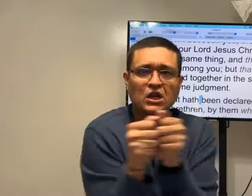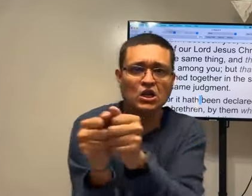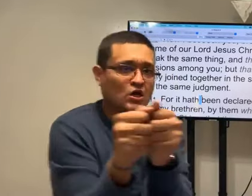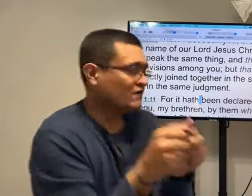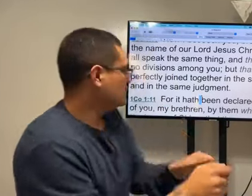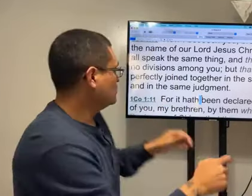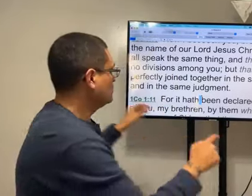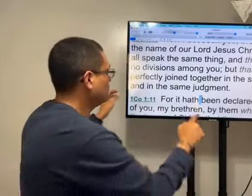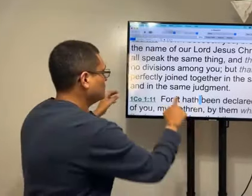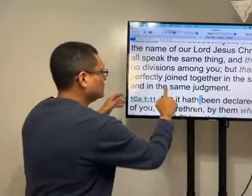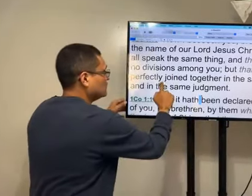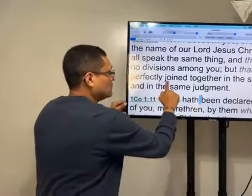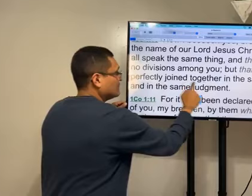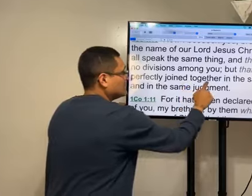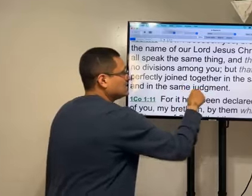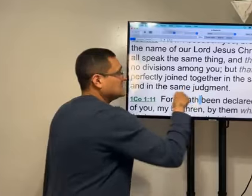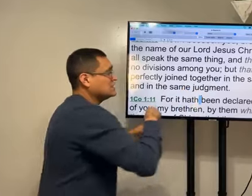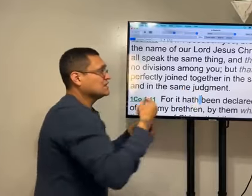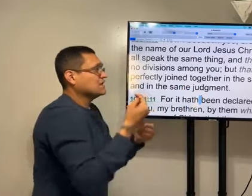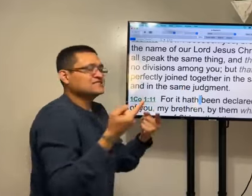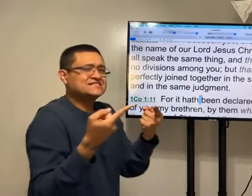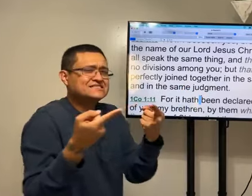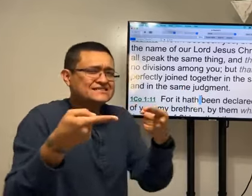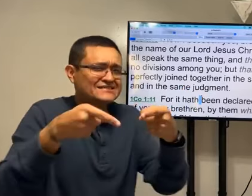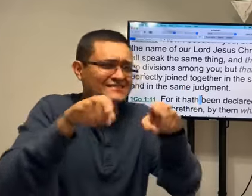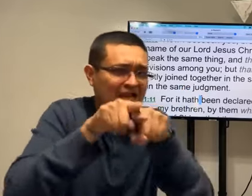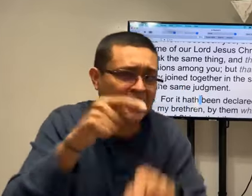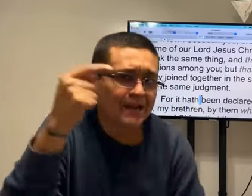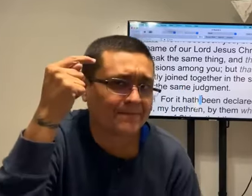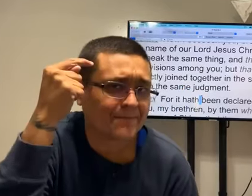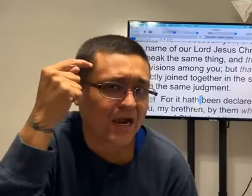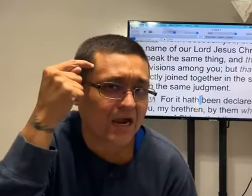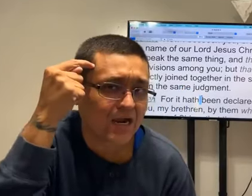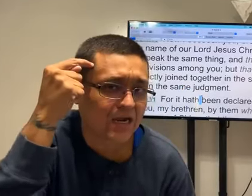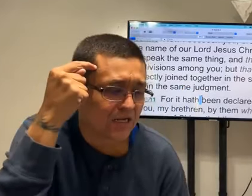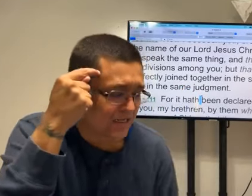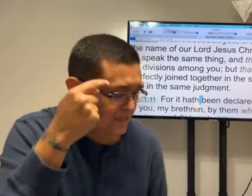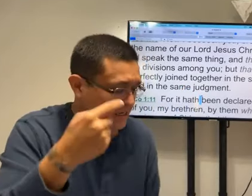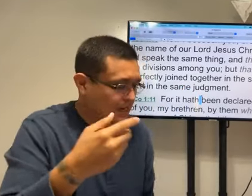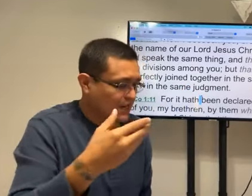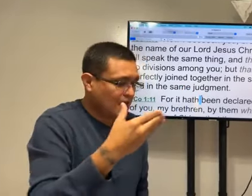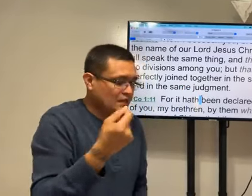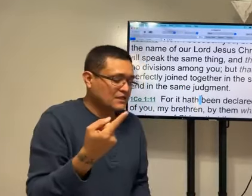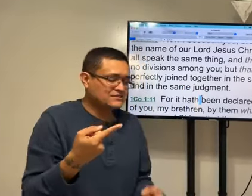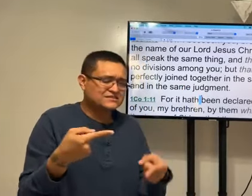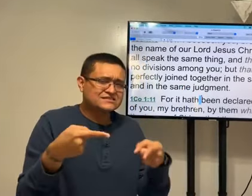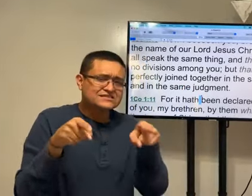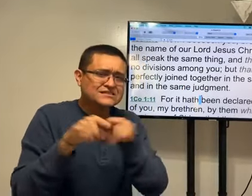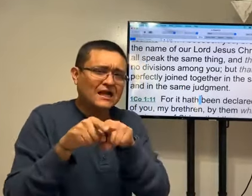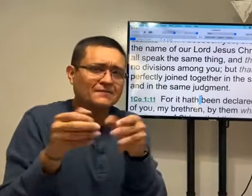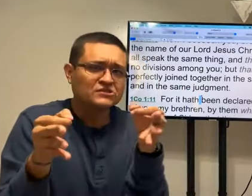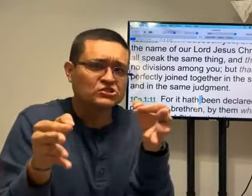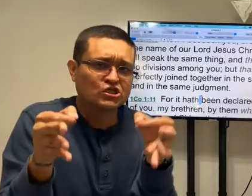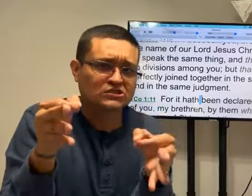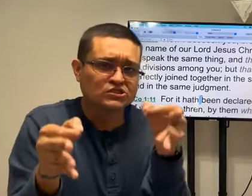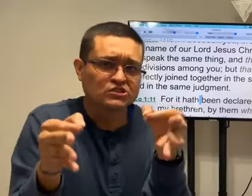Okay, so perfectly in this sentence, meaning completely joined together in the same mind and in the same